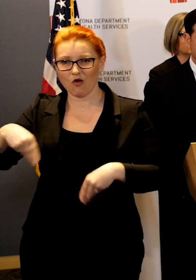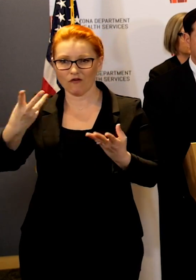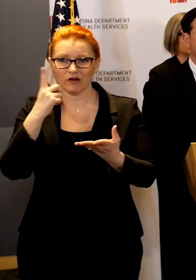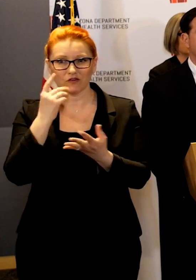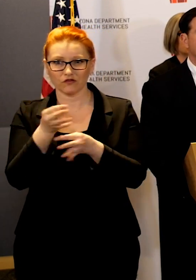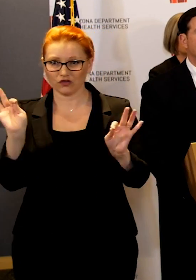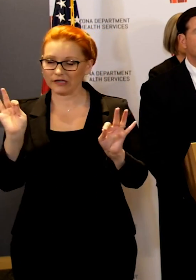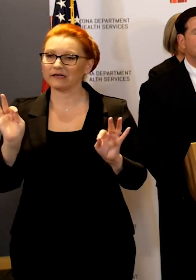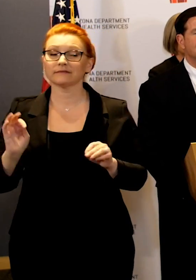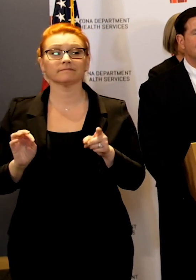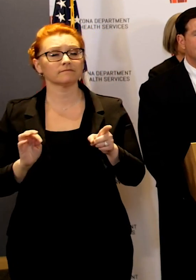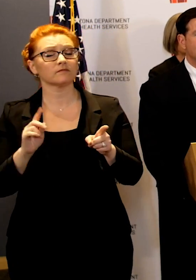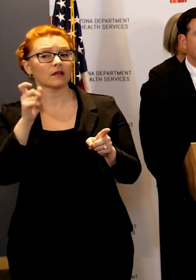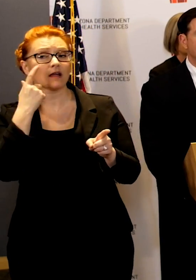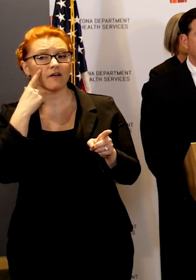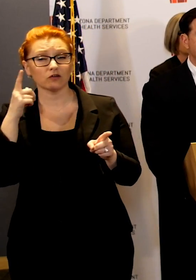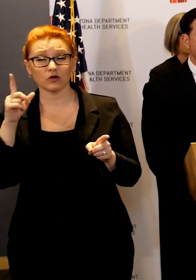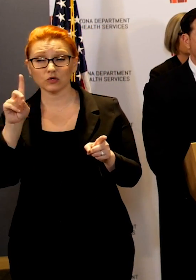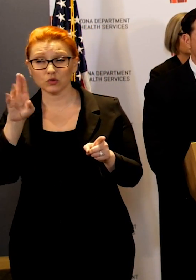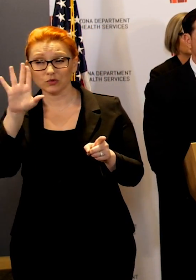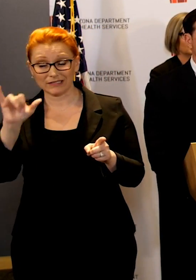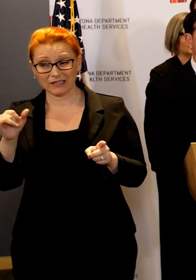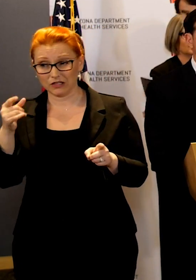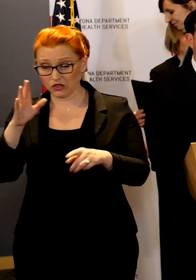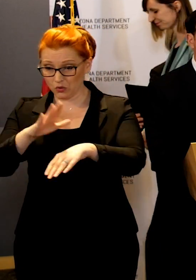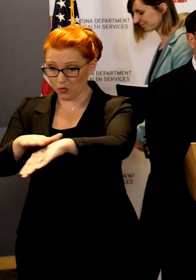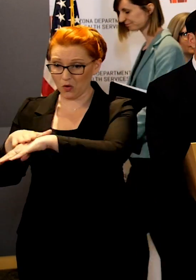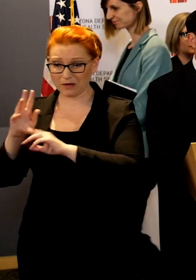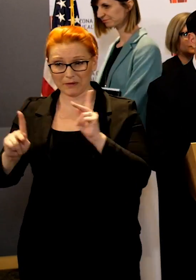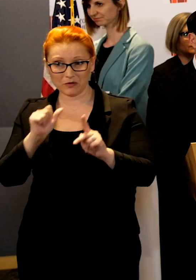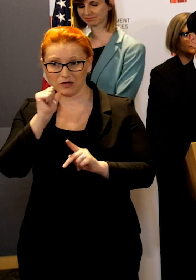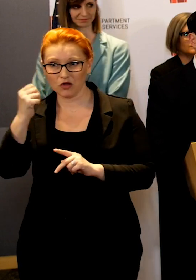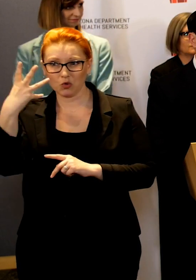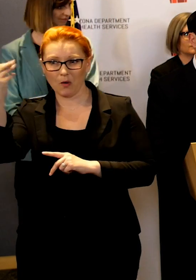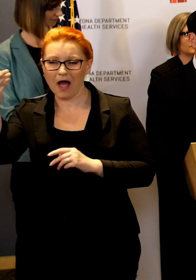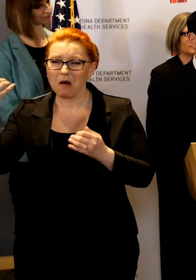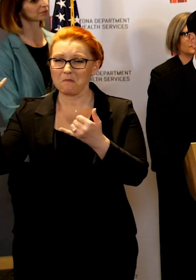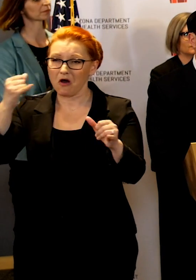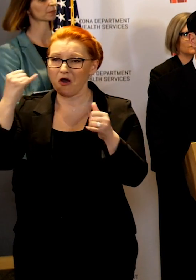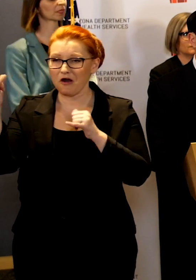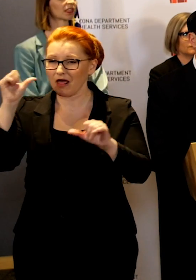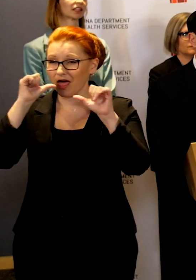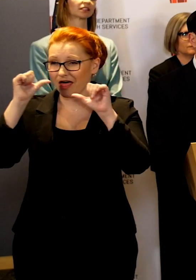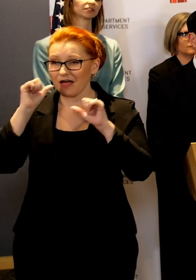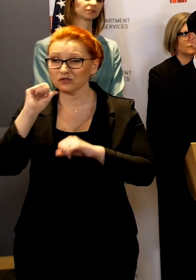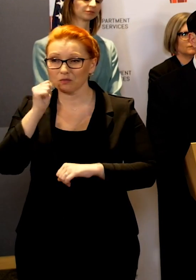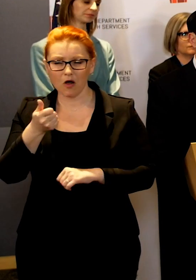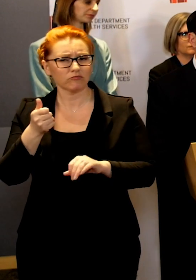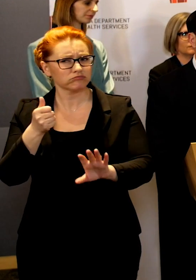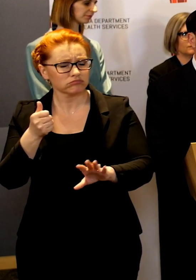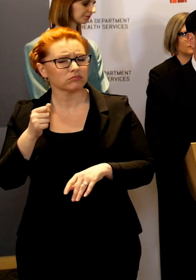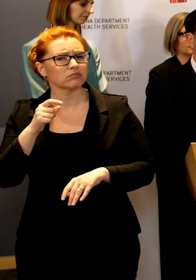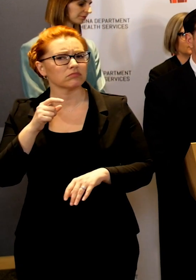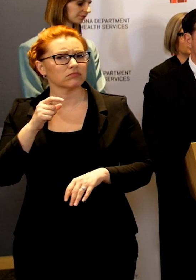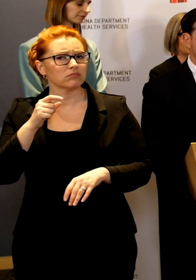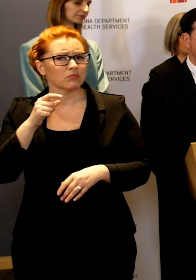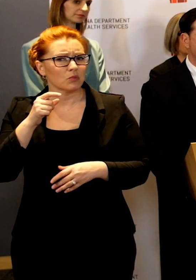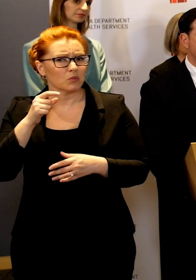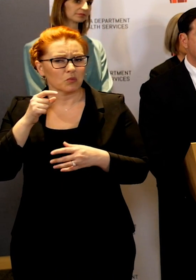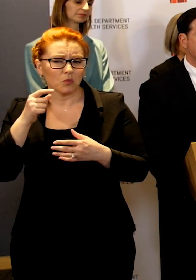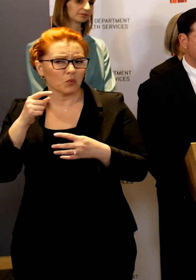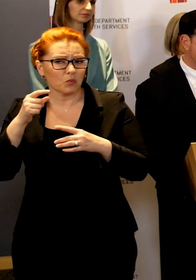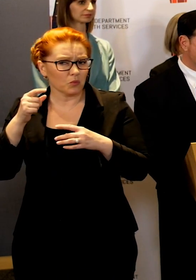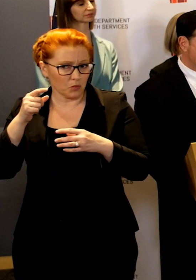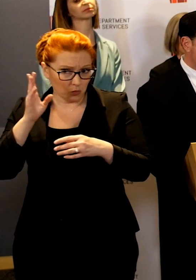Governor Ducey, you're telling people not to go out and party tomorrow. Under what scenario would you recommend the closure of bars